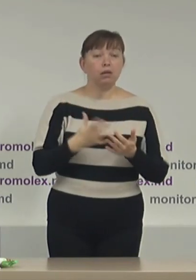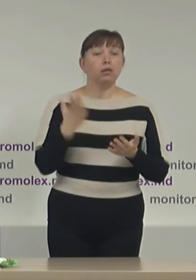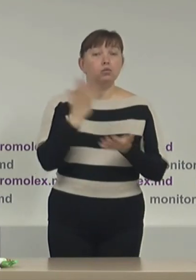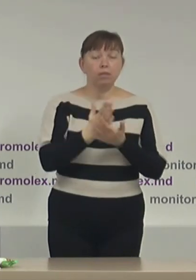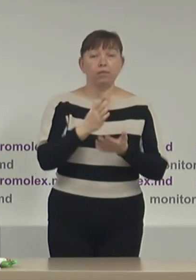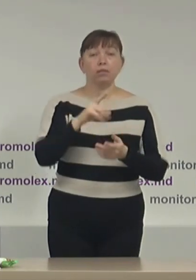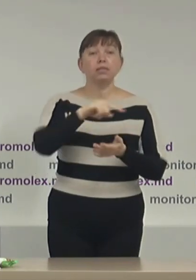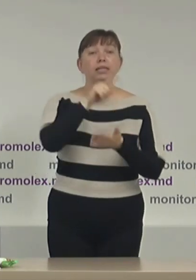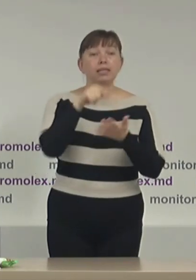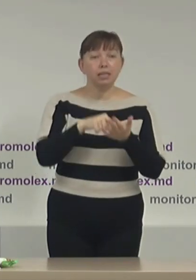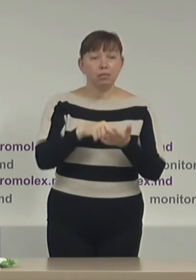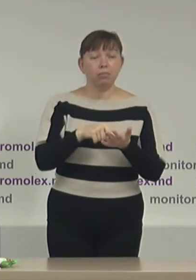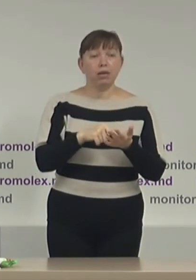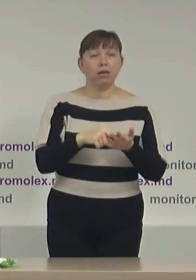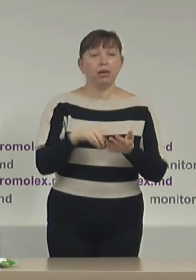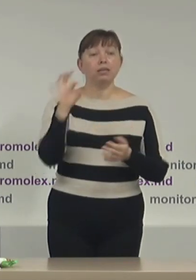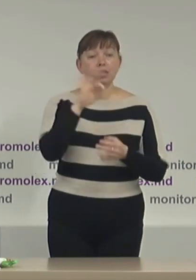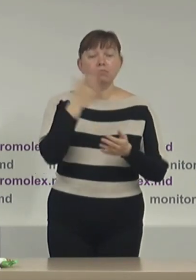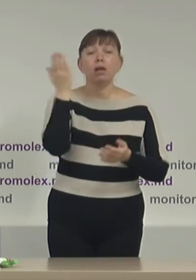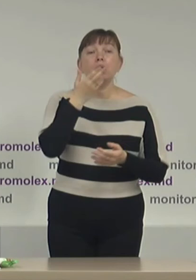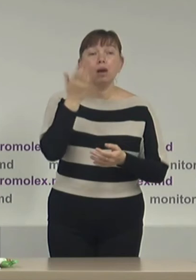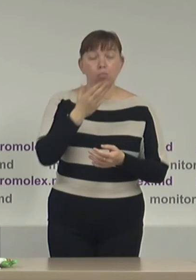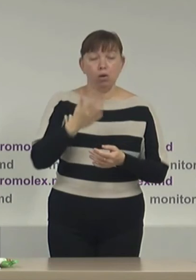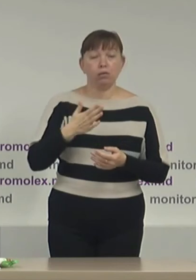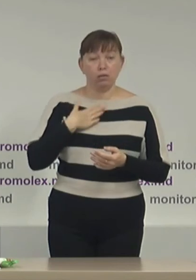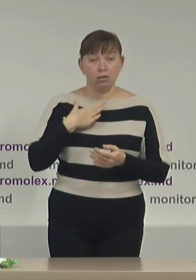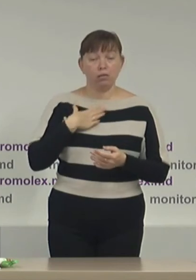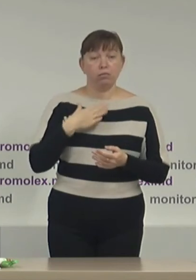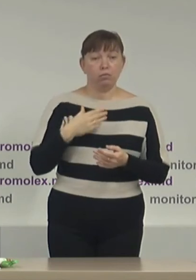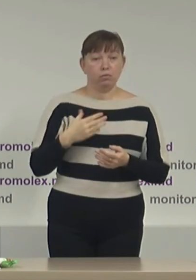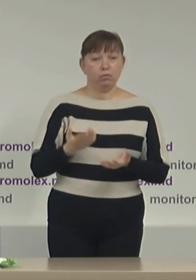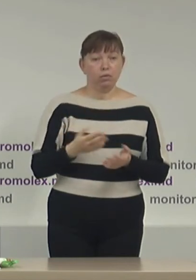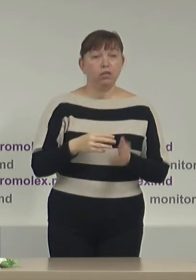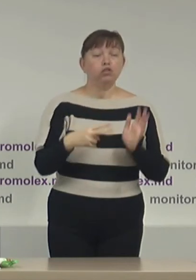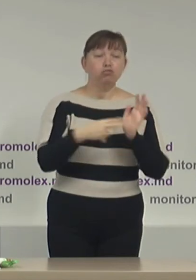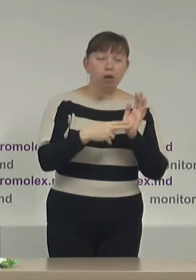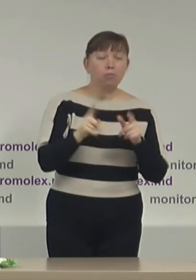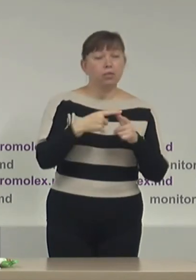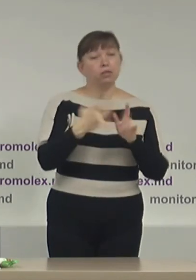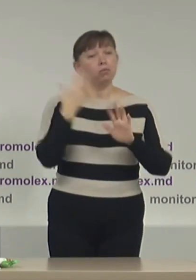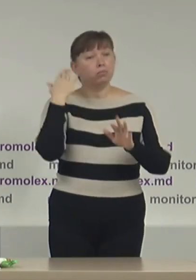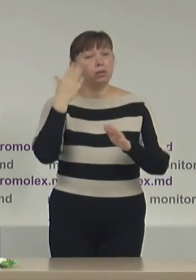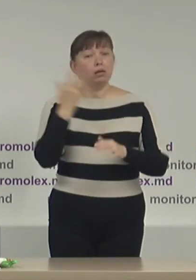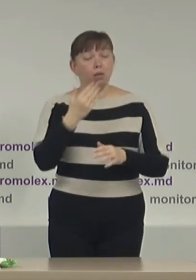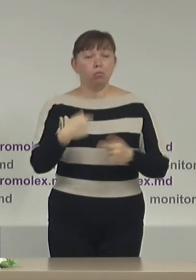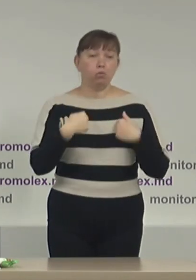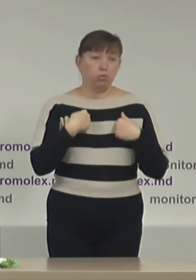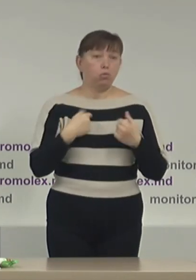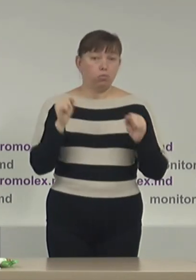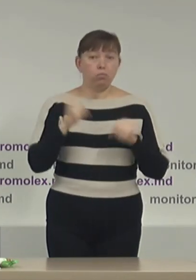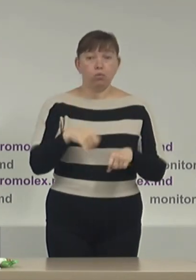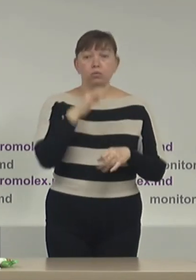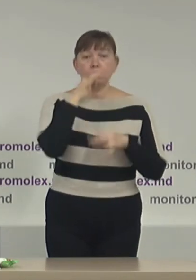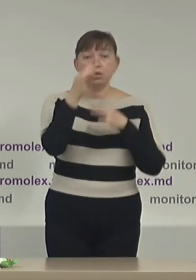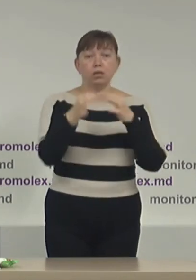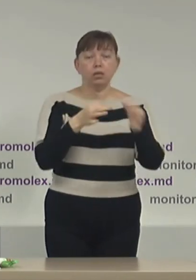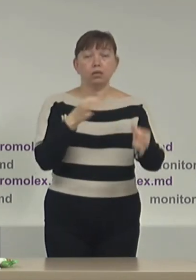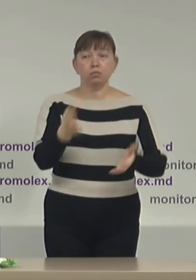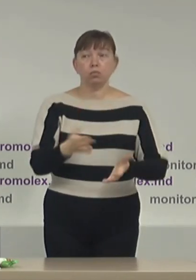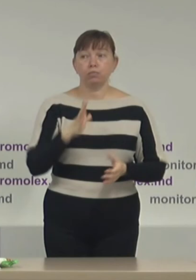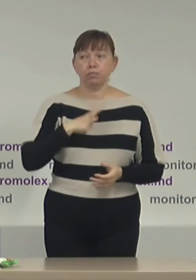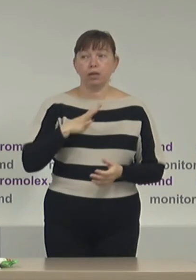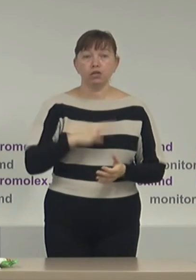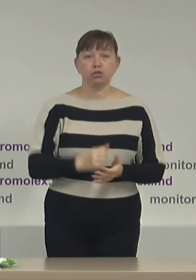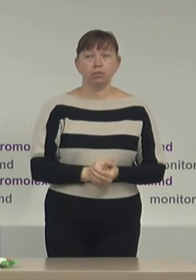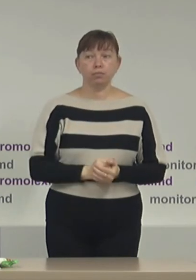That's all I wanted to say. If you have any questions about the seventh report of Promo-LEX, I am ready